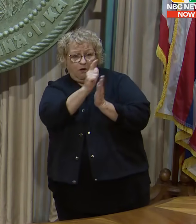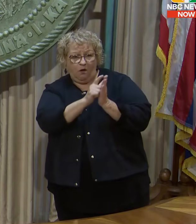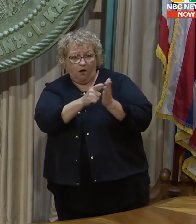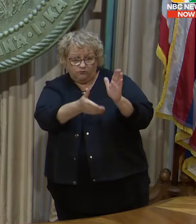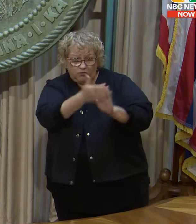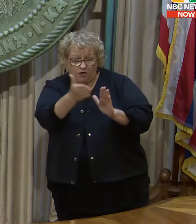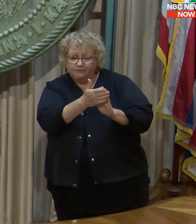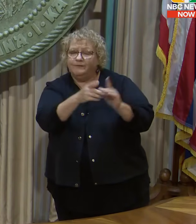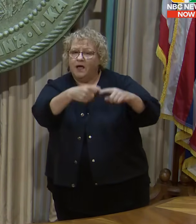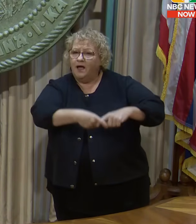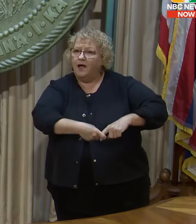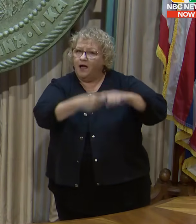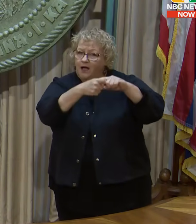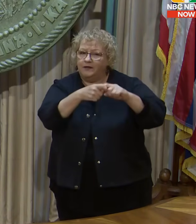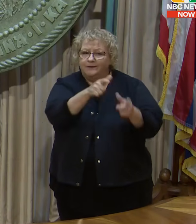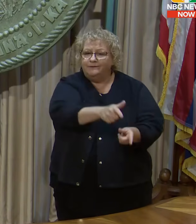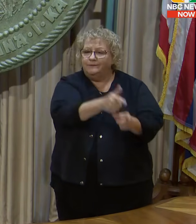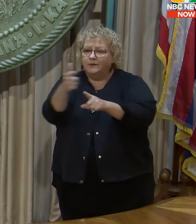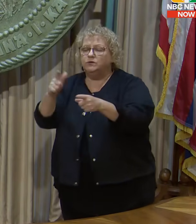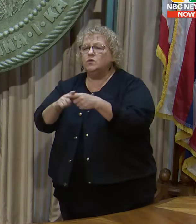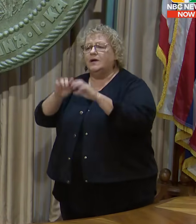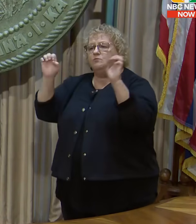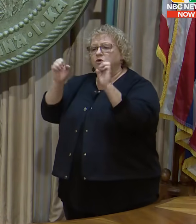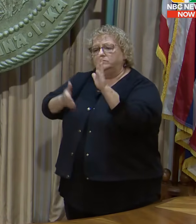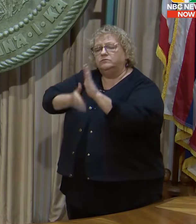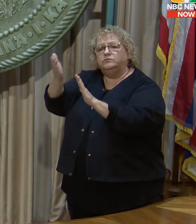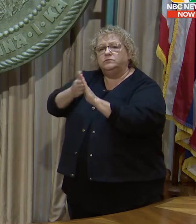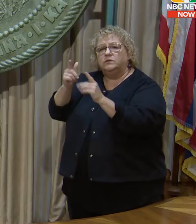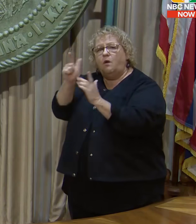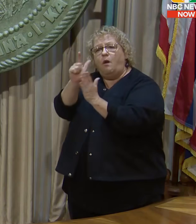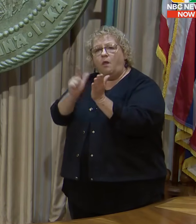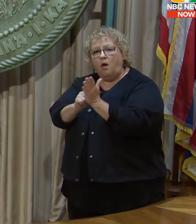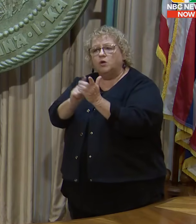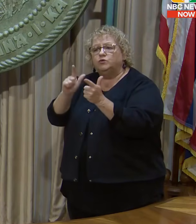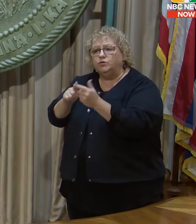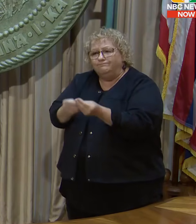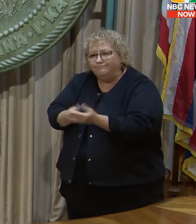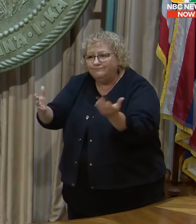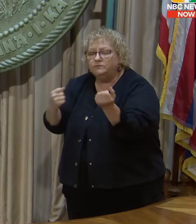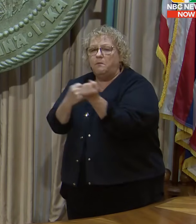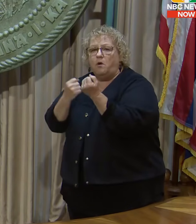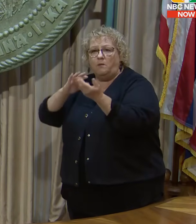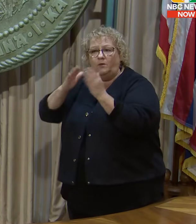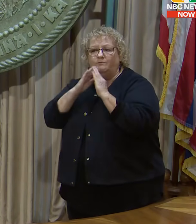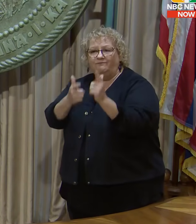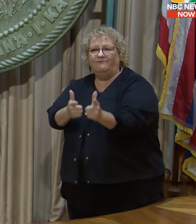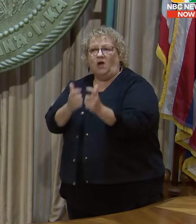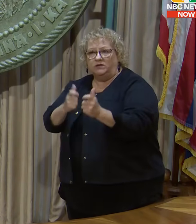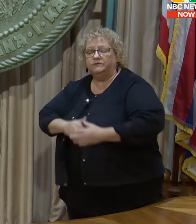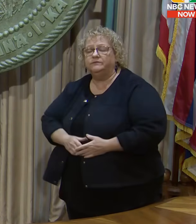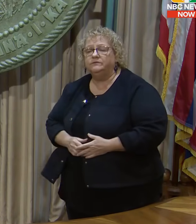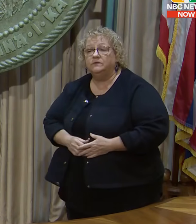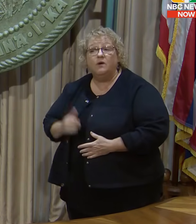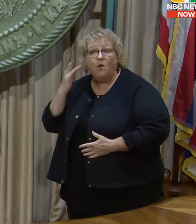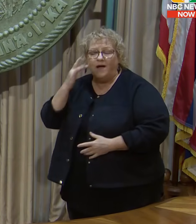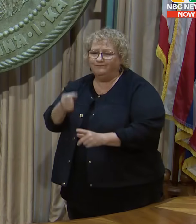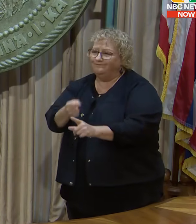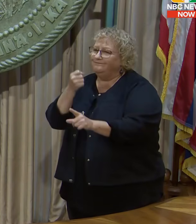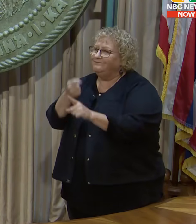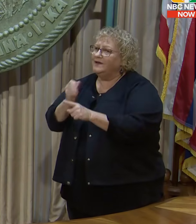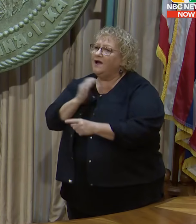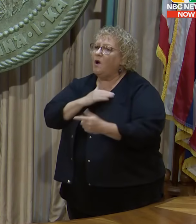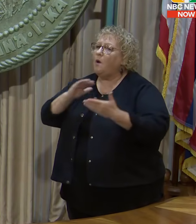us and the counties to better respond to the community needs resulting from the impact of